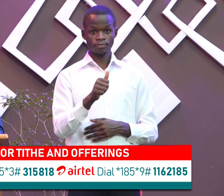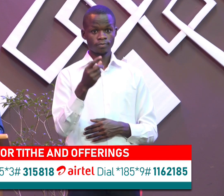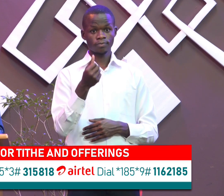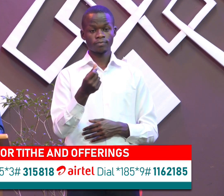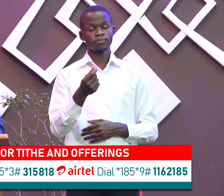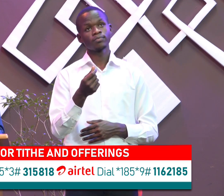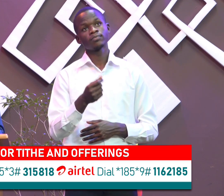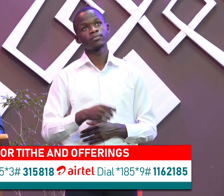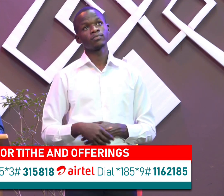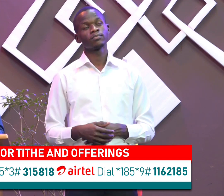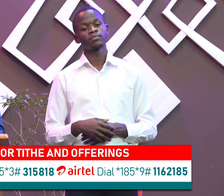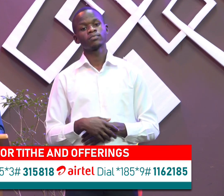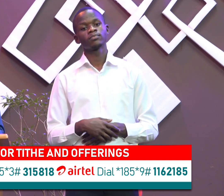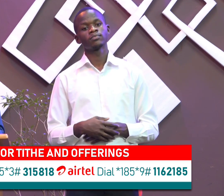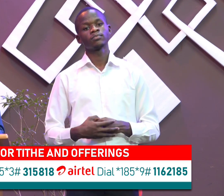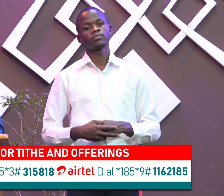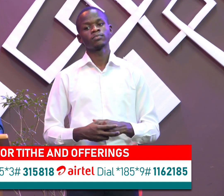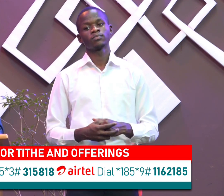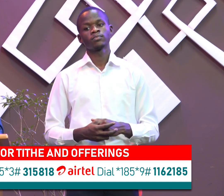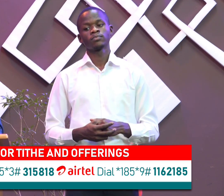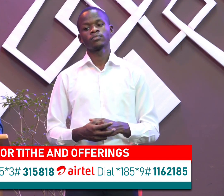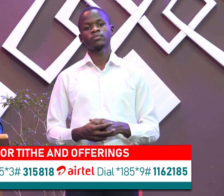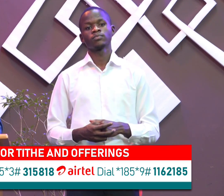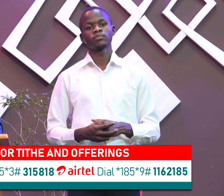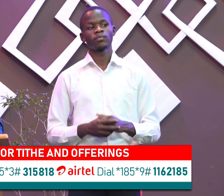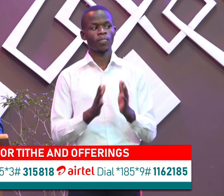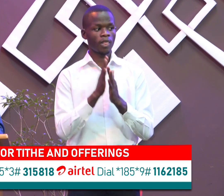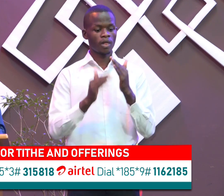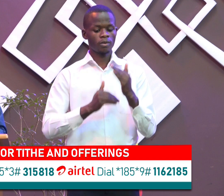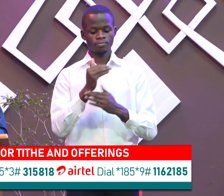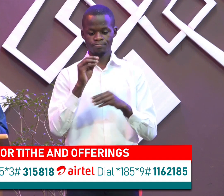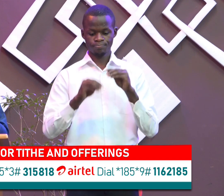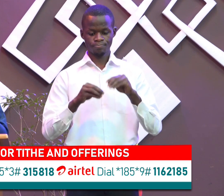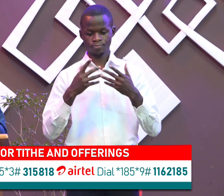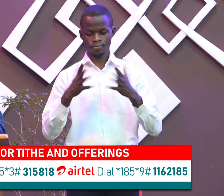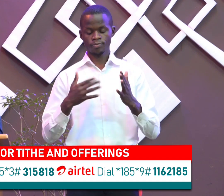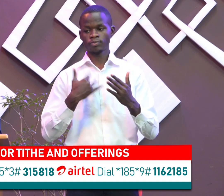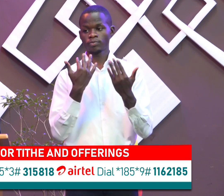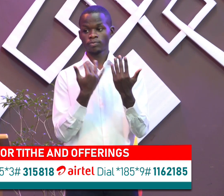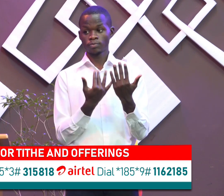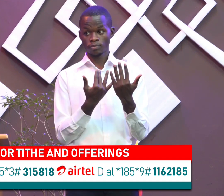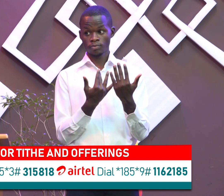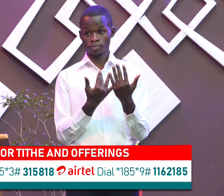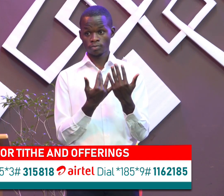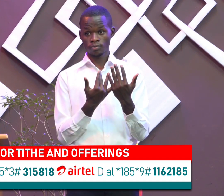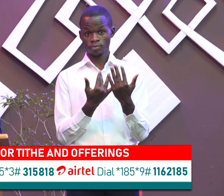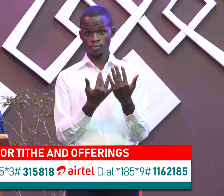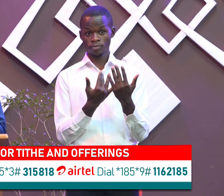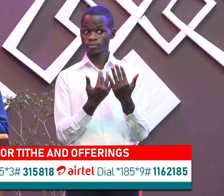kamu okay good ne maloji te kamu ne ninda banziremu